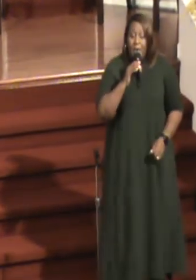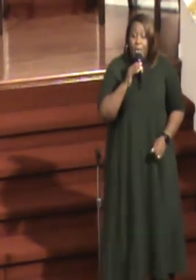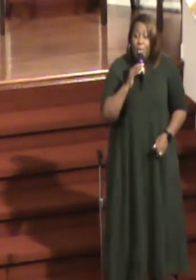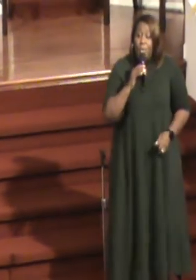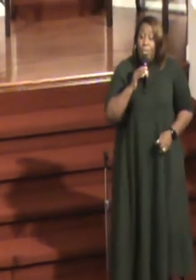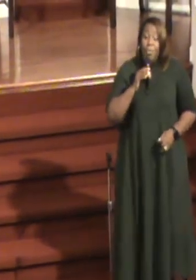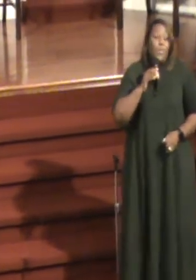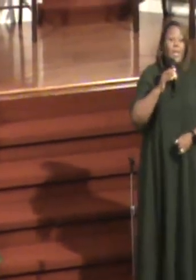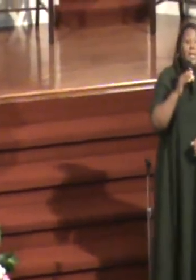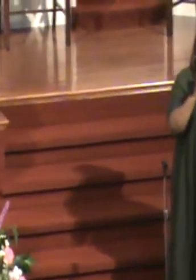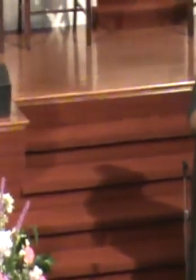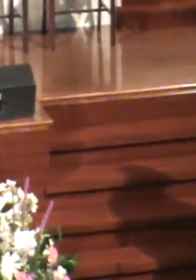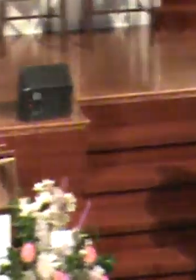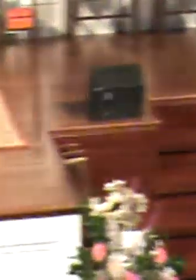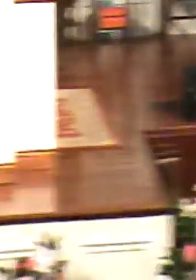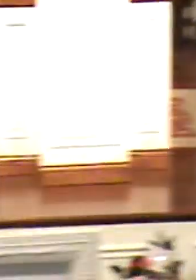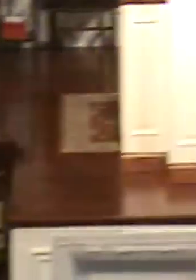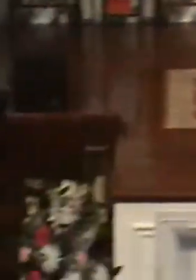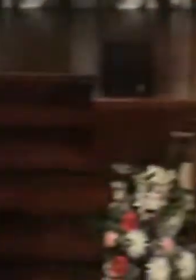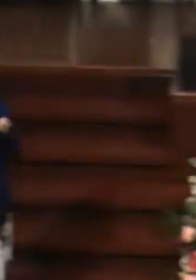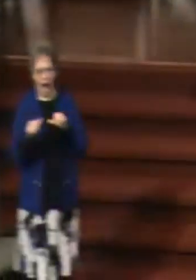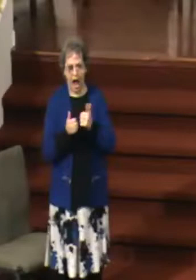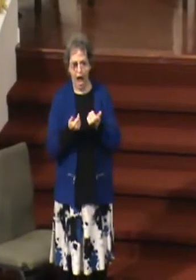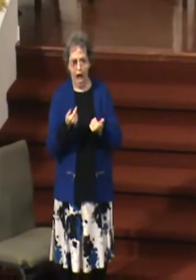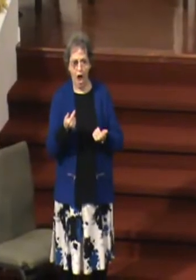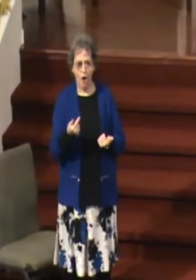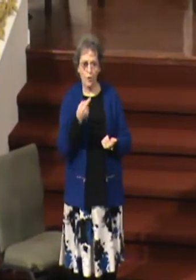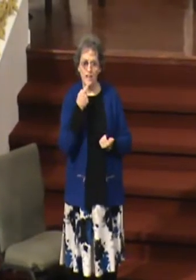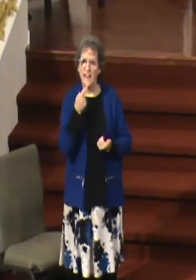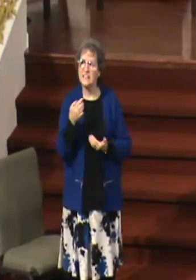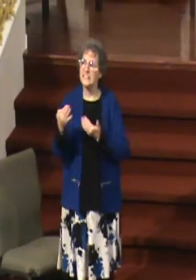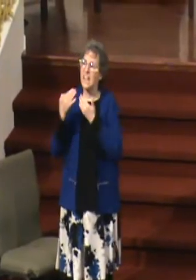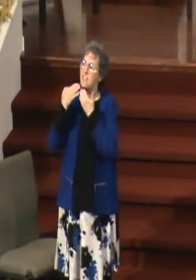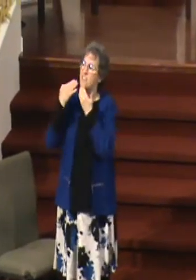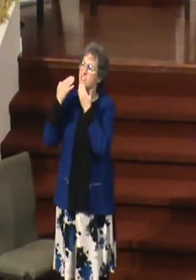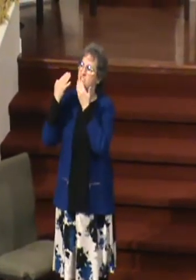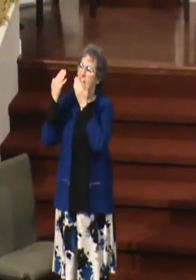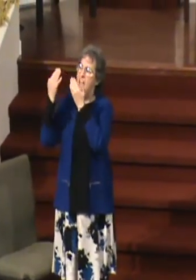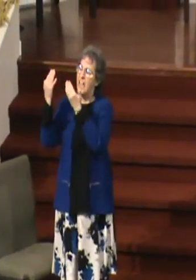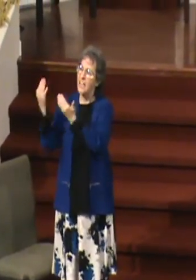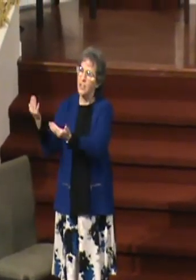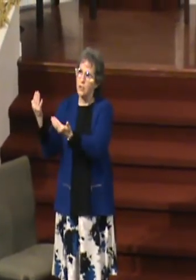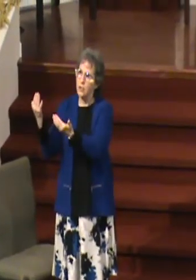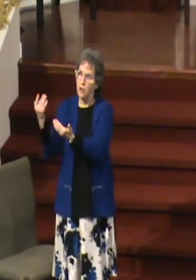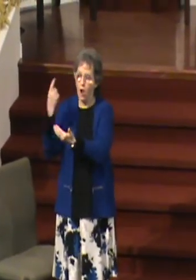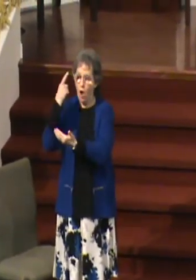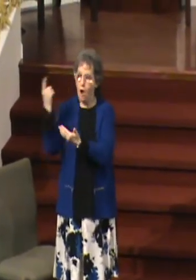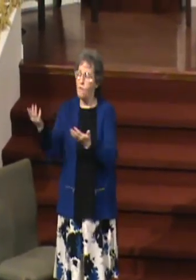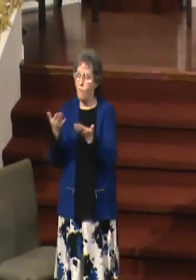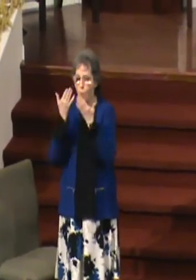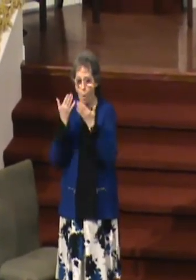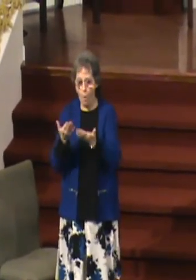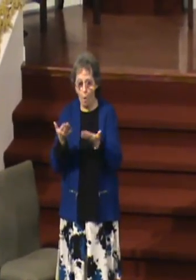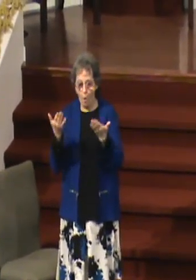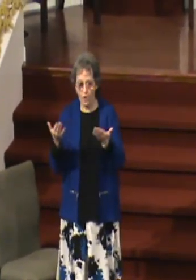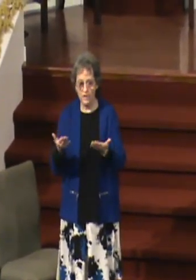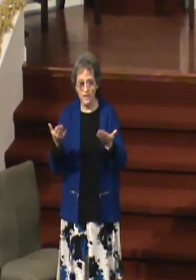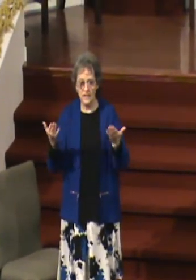How can I say thanks for the things you